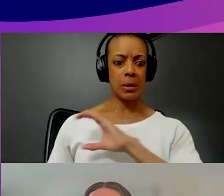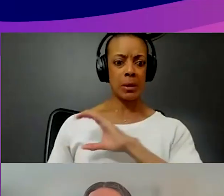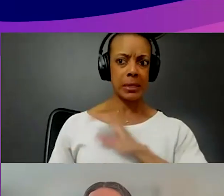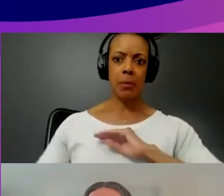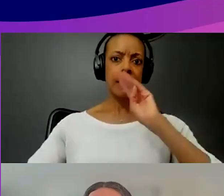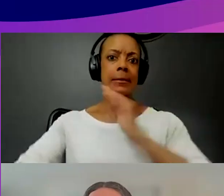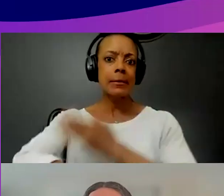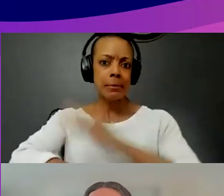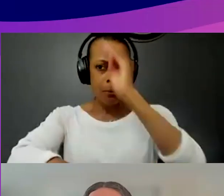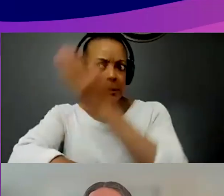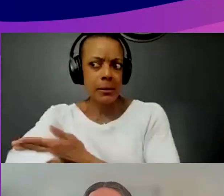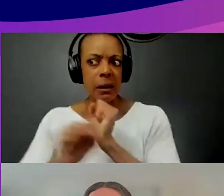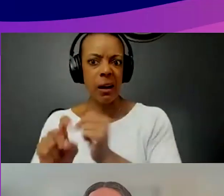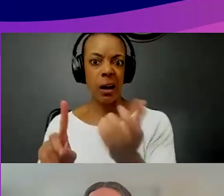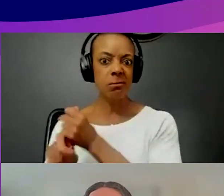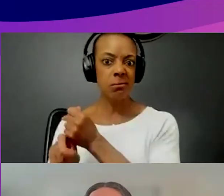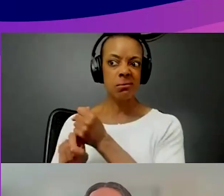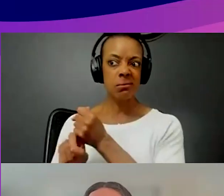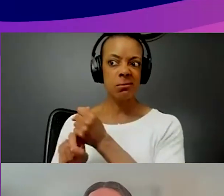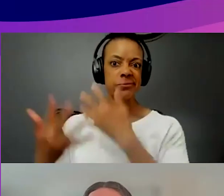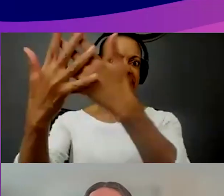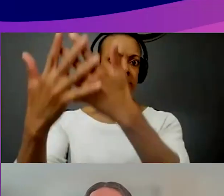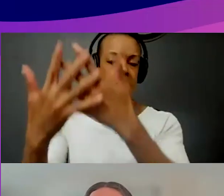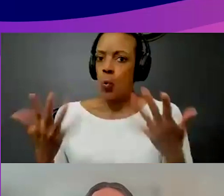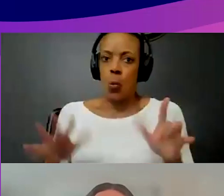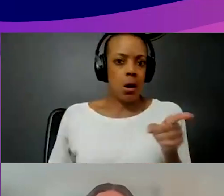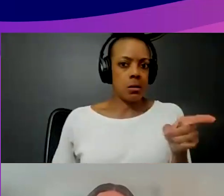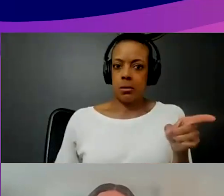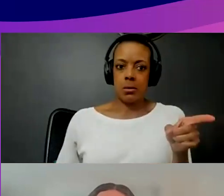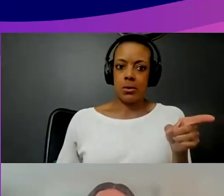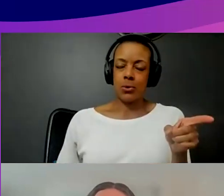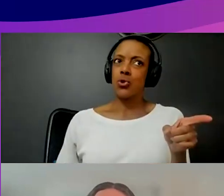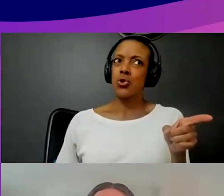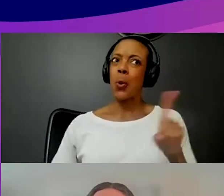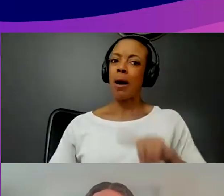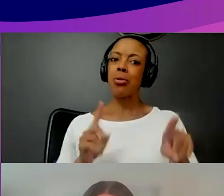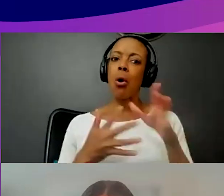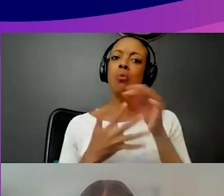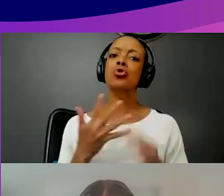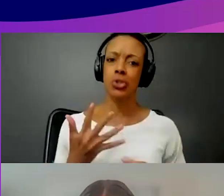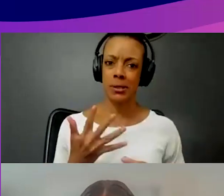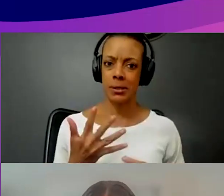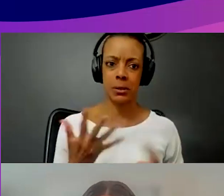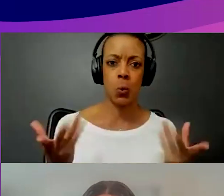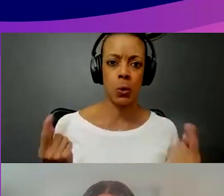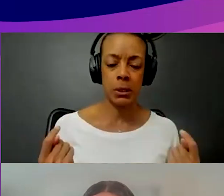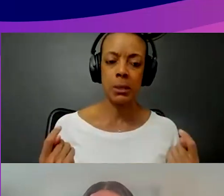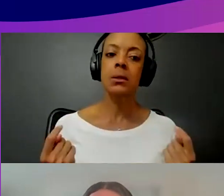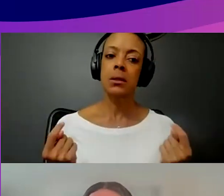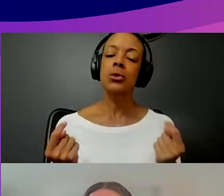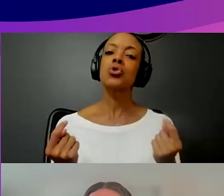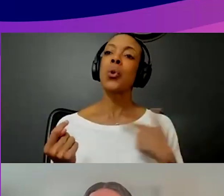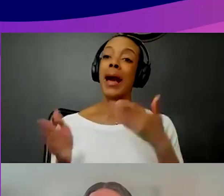hope, encourages people to seek support. And it sort of recenters things more towards sort of a